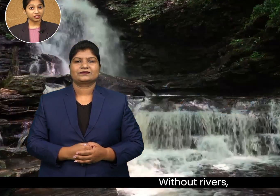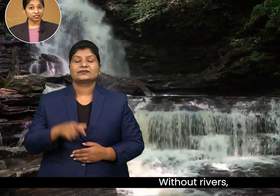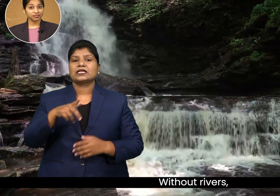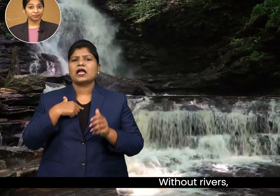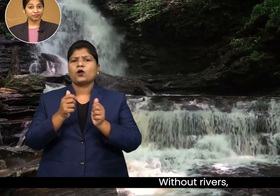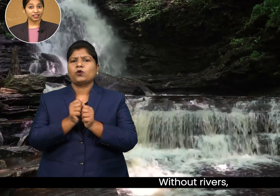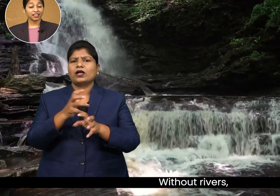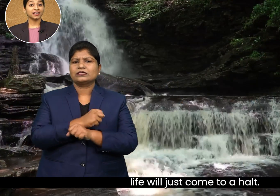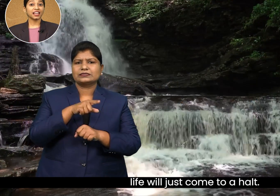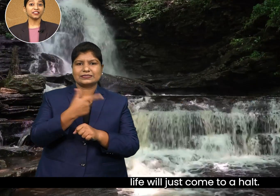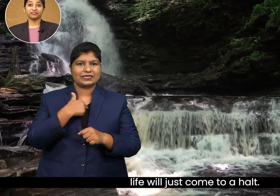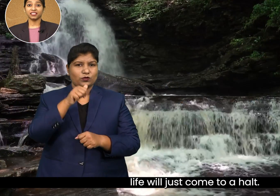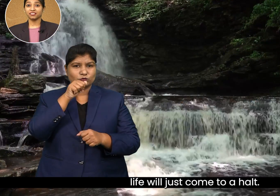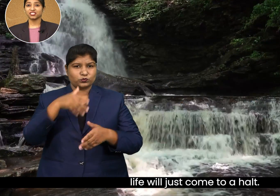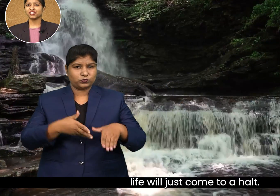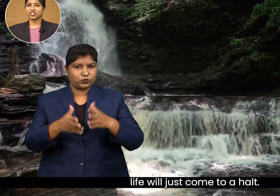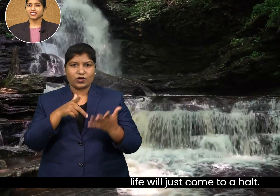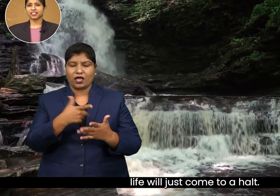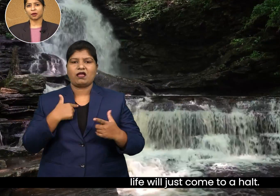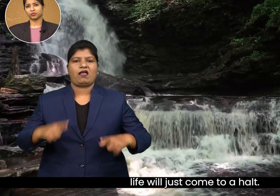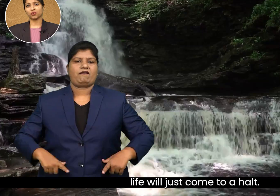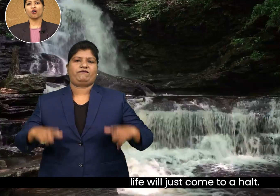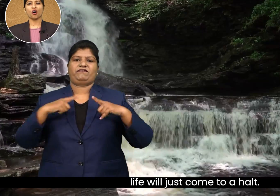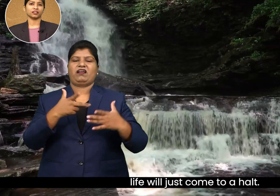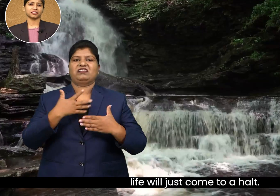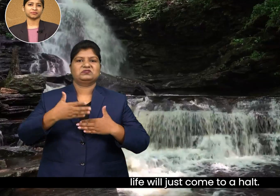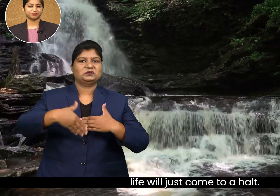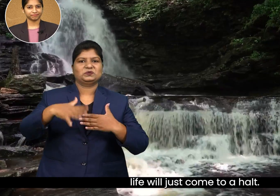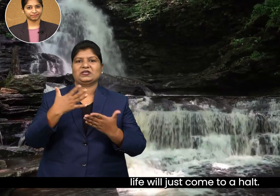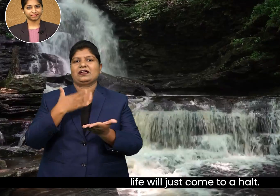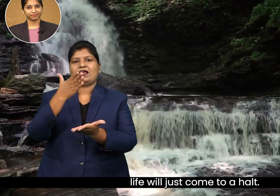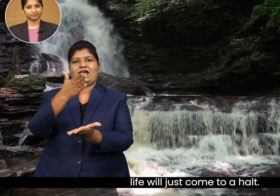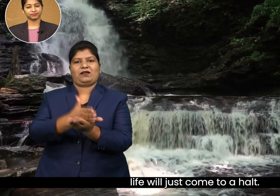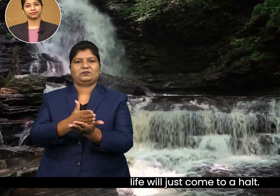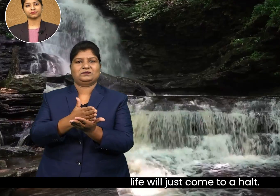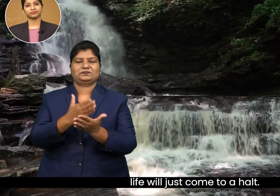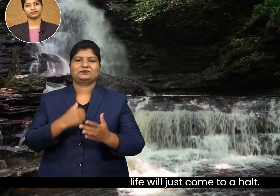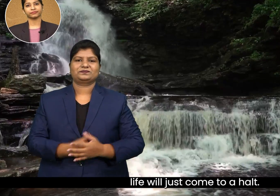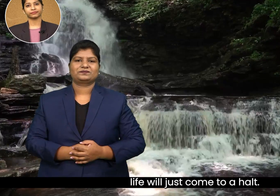Without rivers, life will just come to a halt.